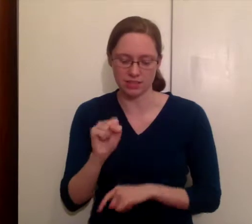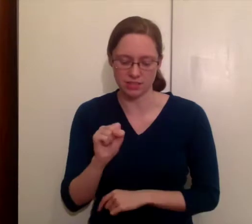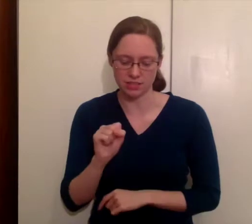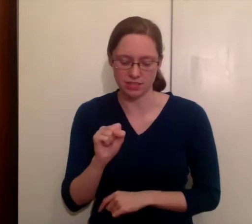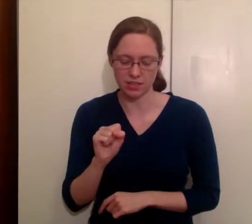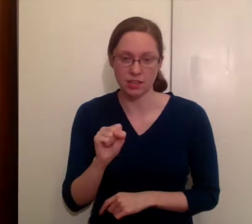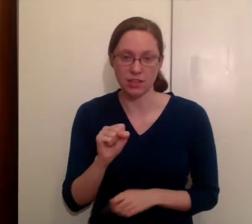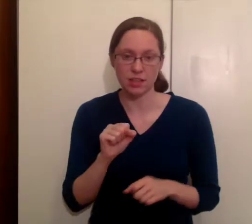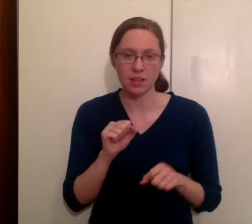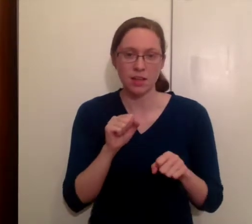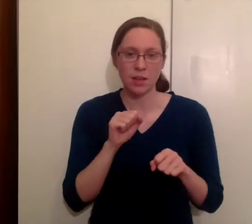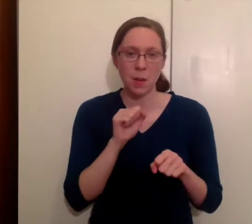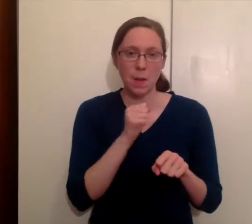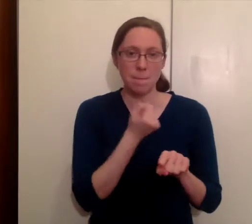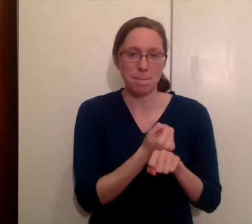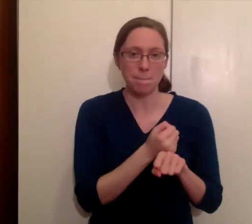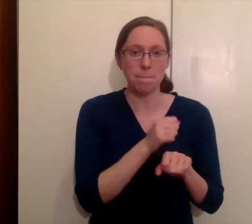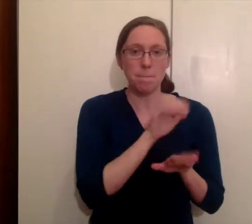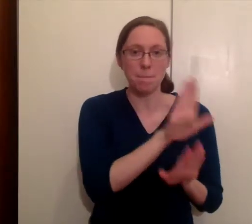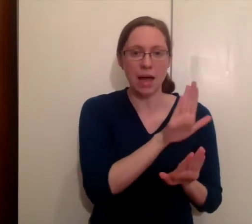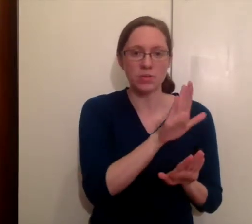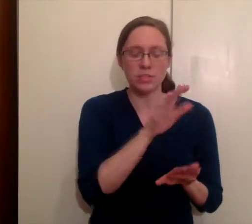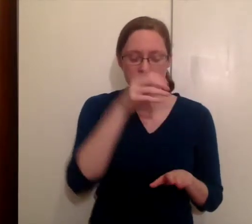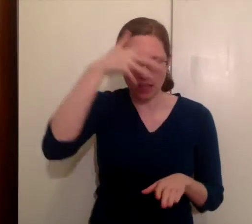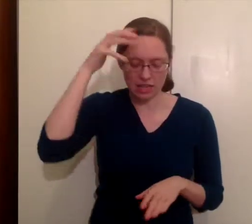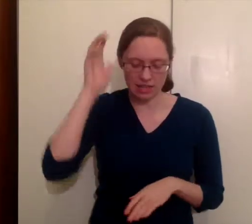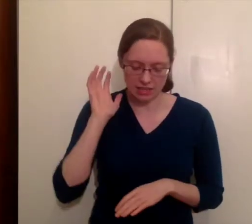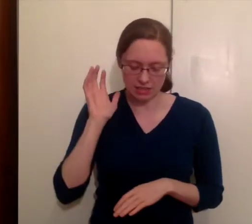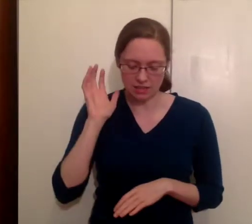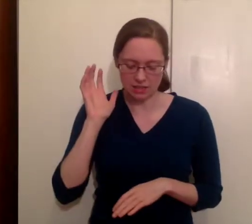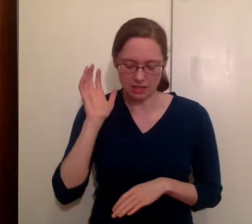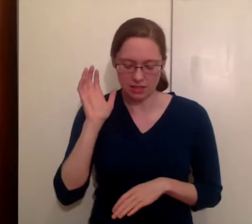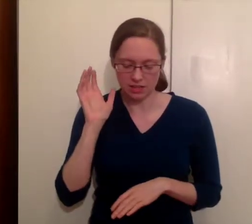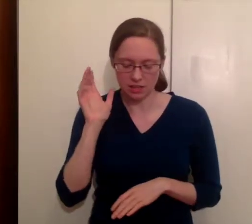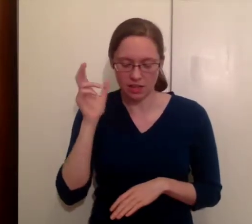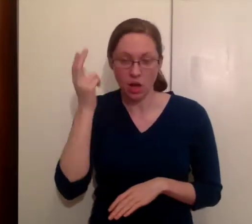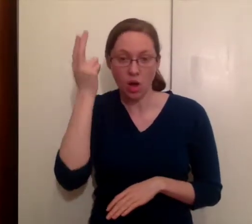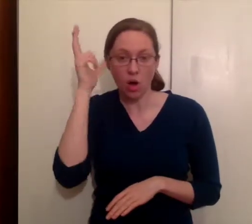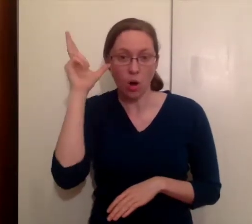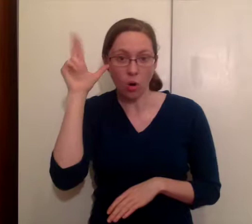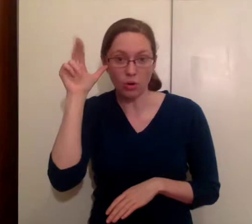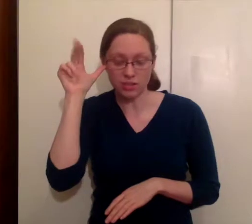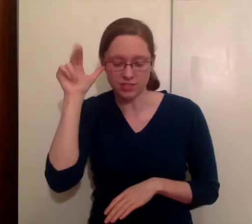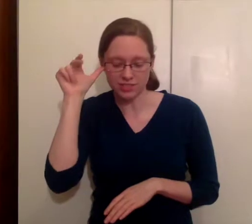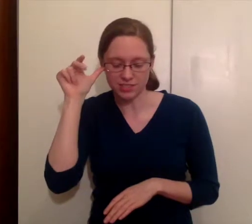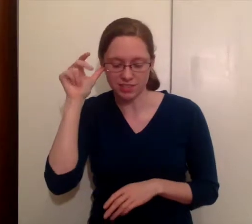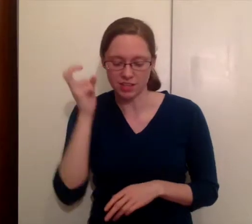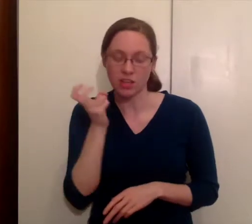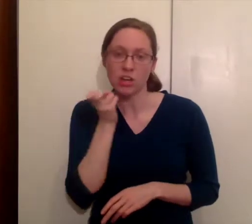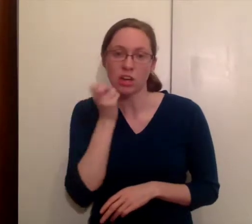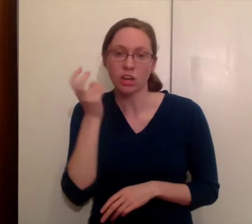friends: mountain lion, horse,